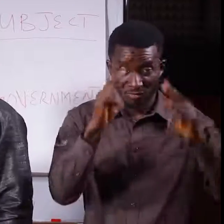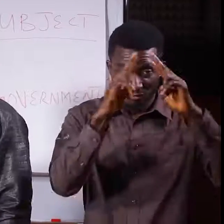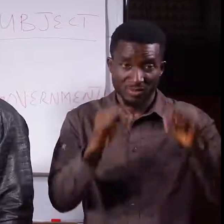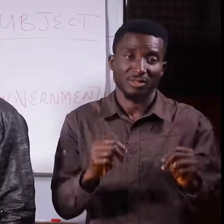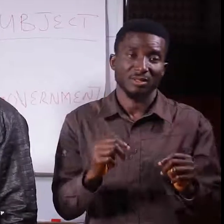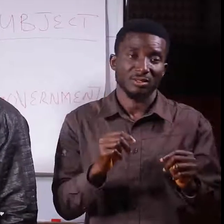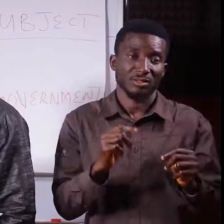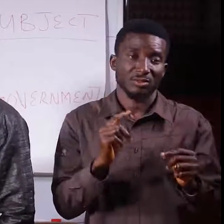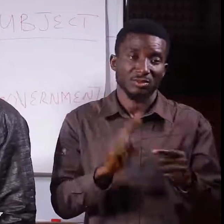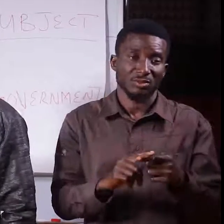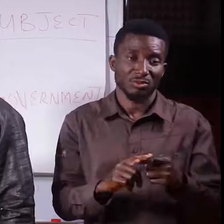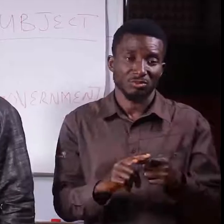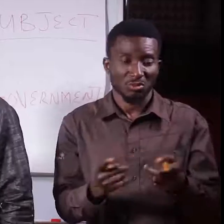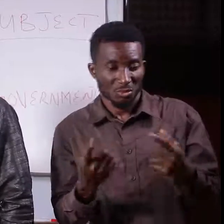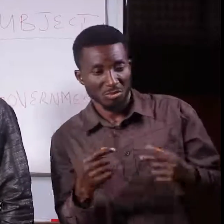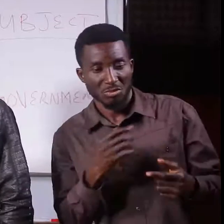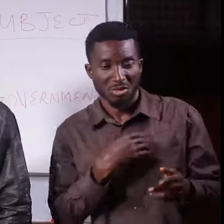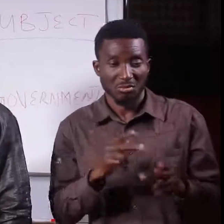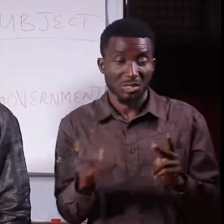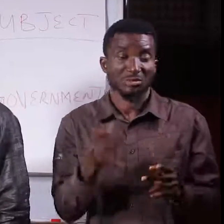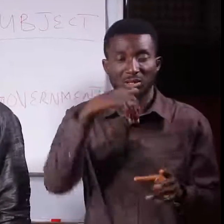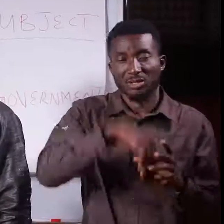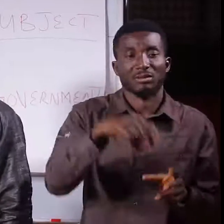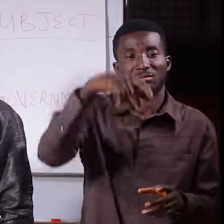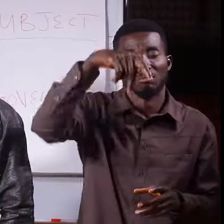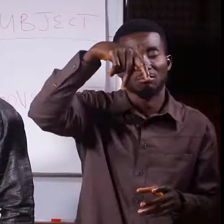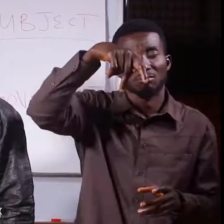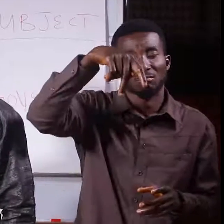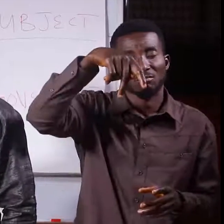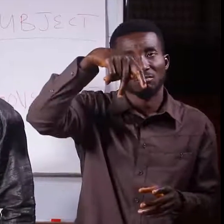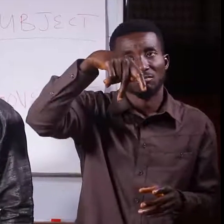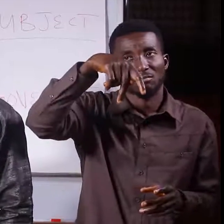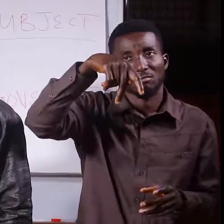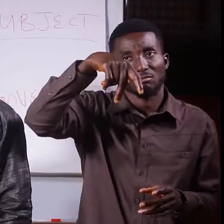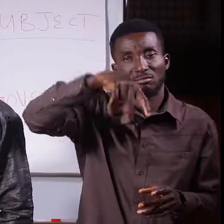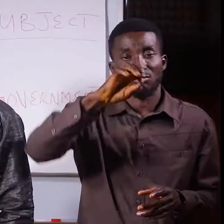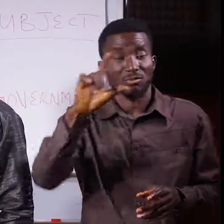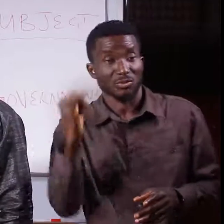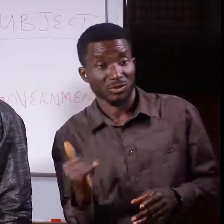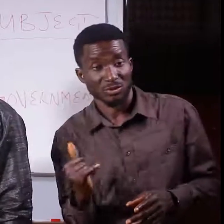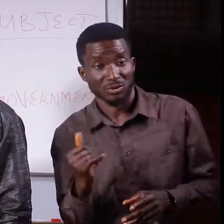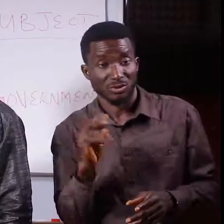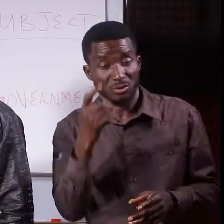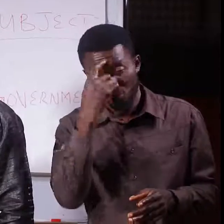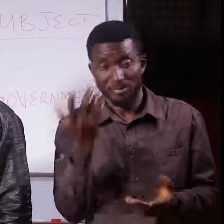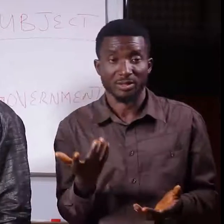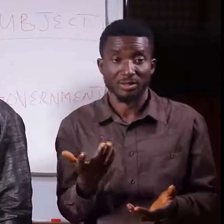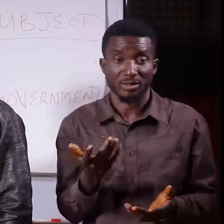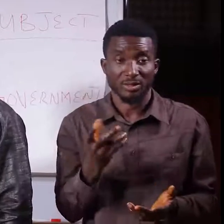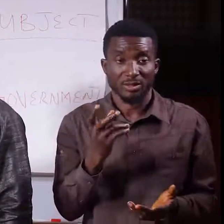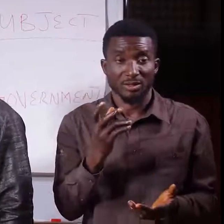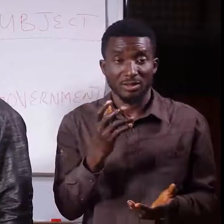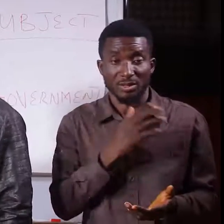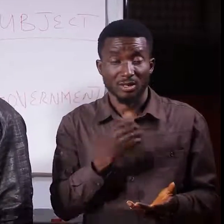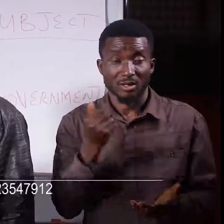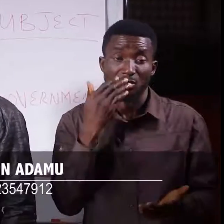to participate in politics at the grassroots. Because politics, a best politician or a good politician